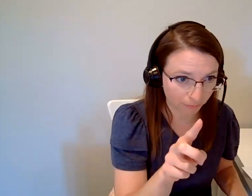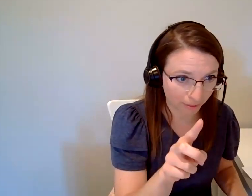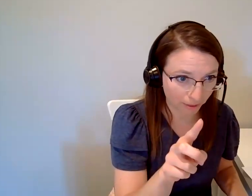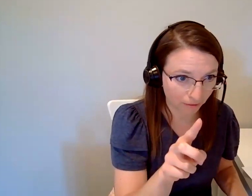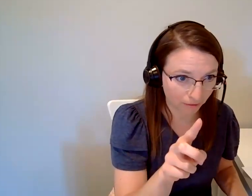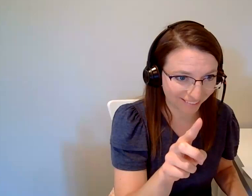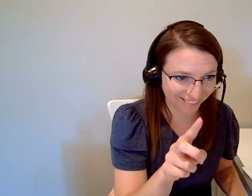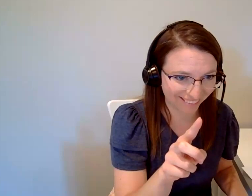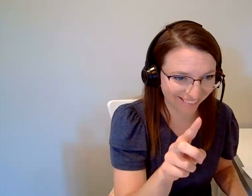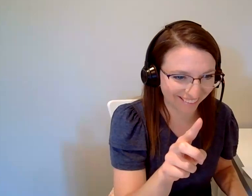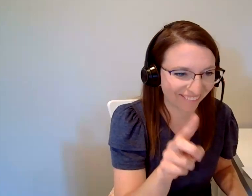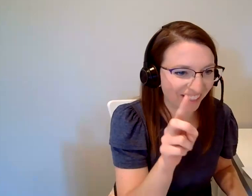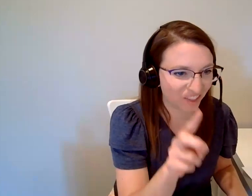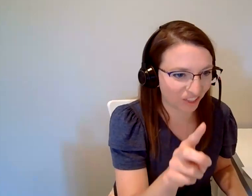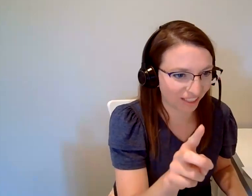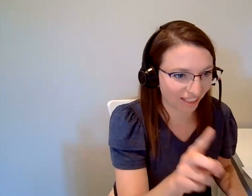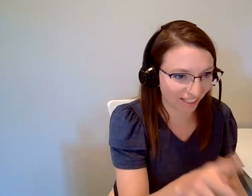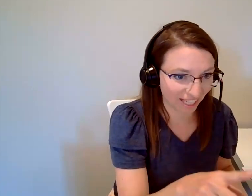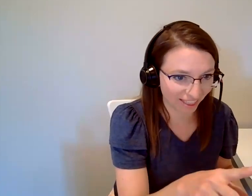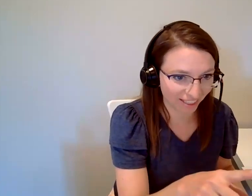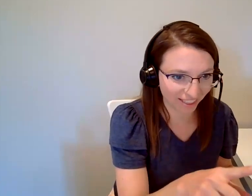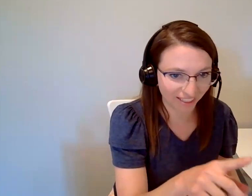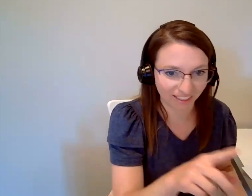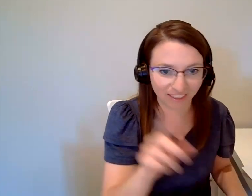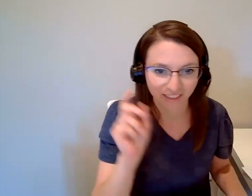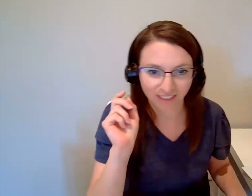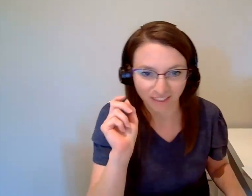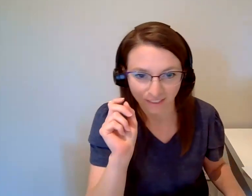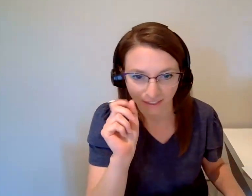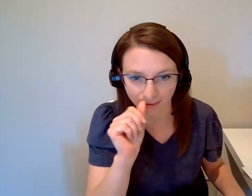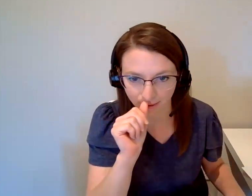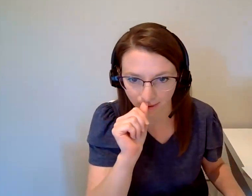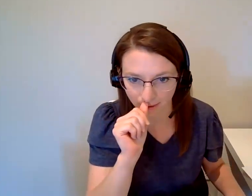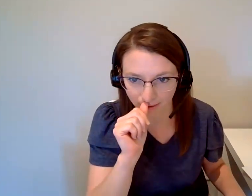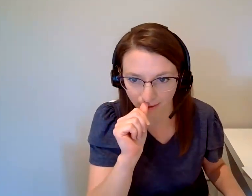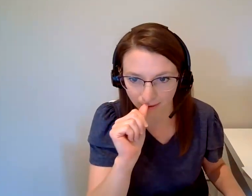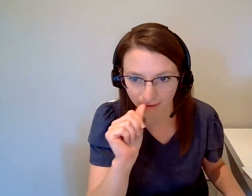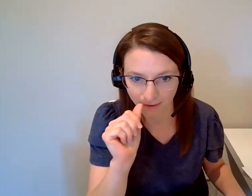participate? Okay, Jenny and Kathy. And then